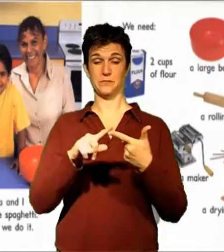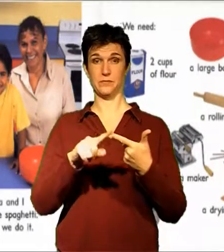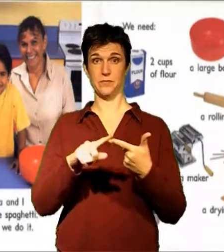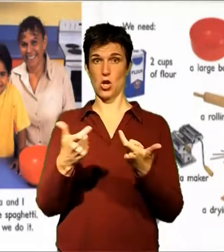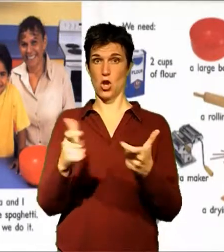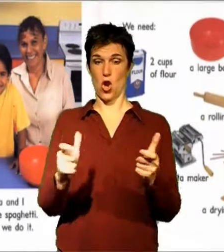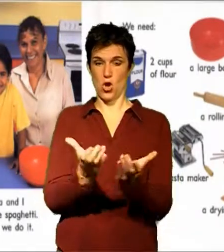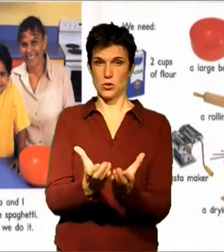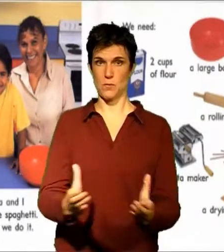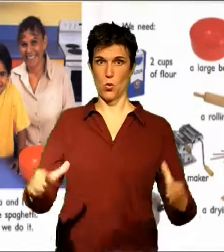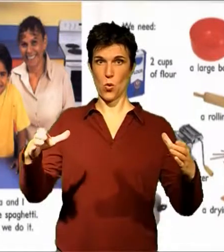a large bowl,